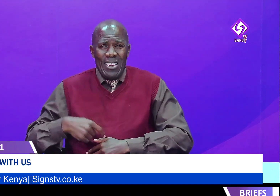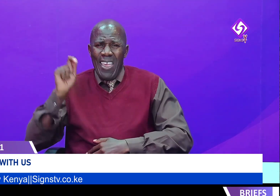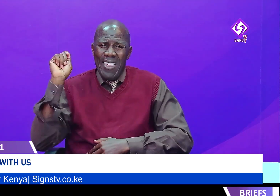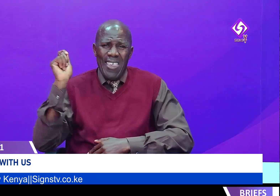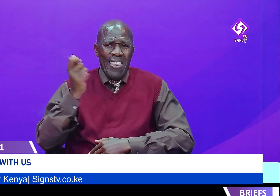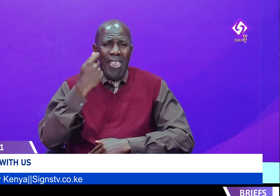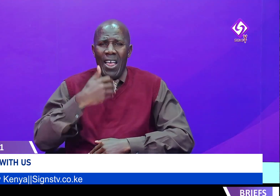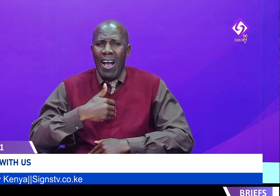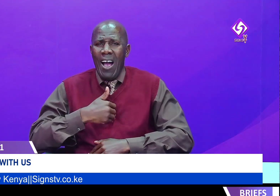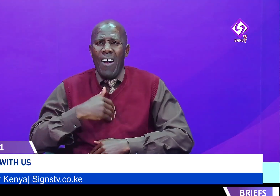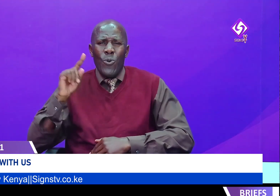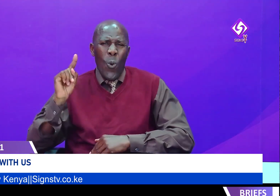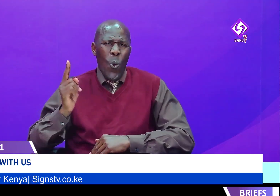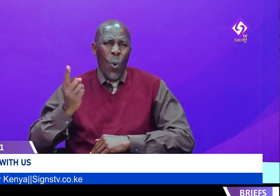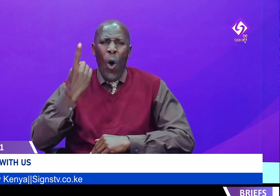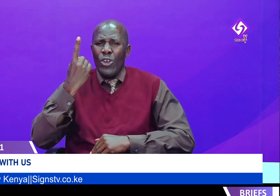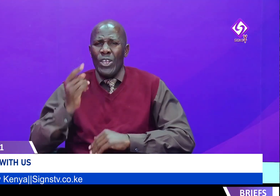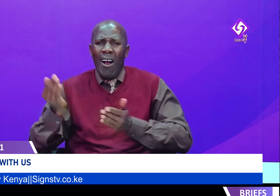is Gideon Minor. On to our first news item.